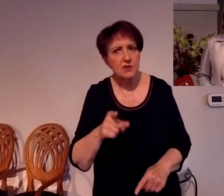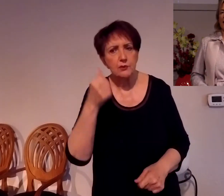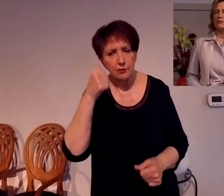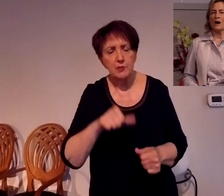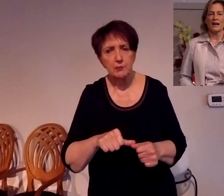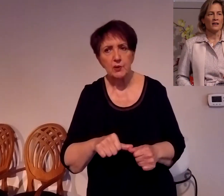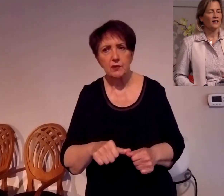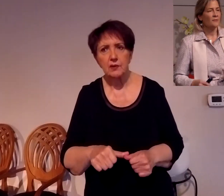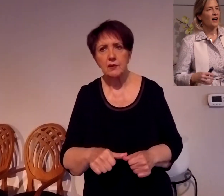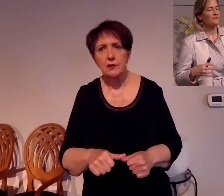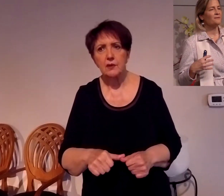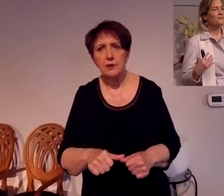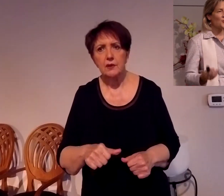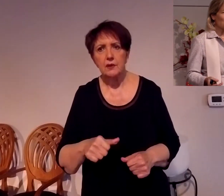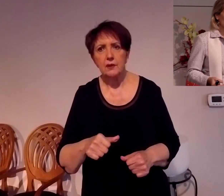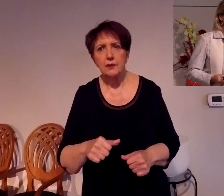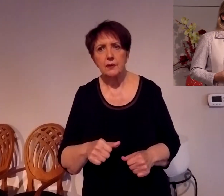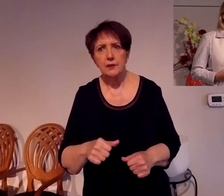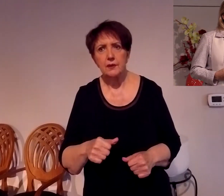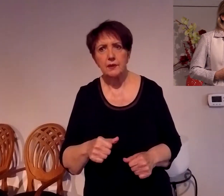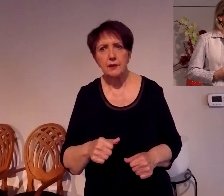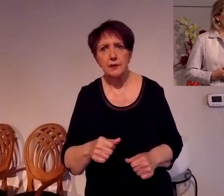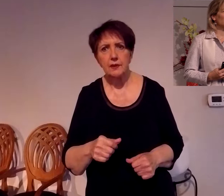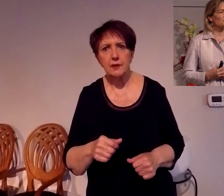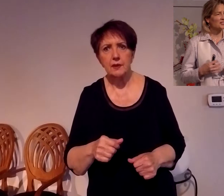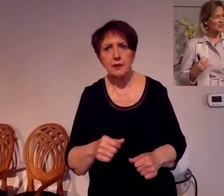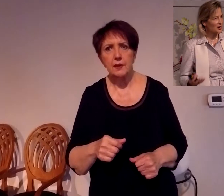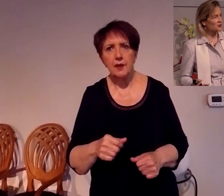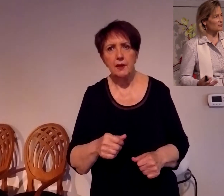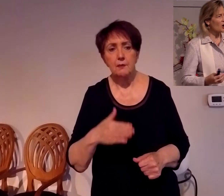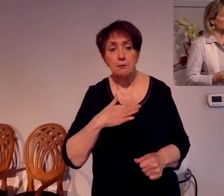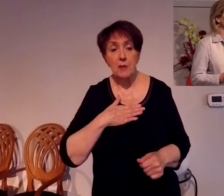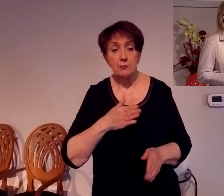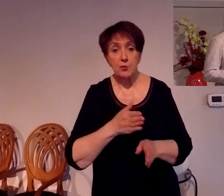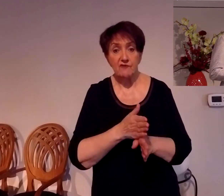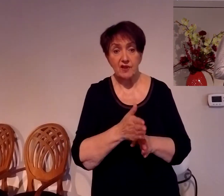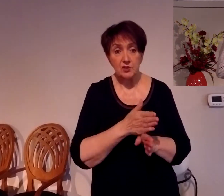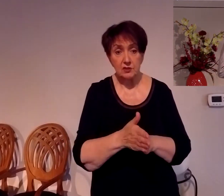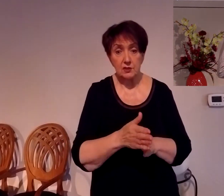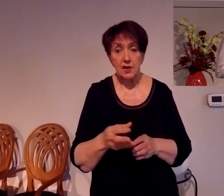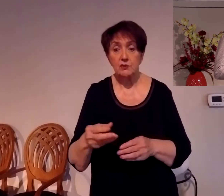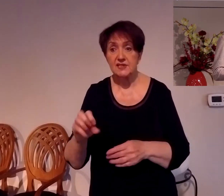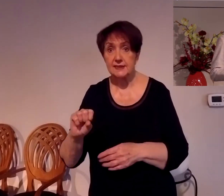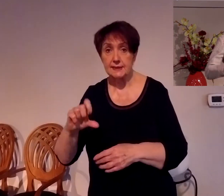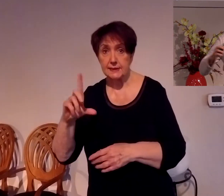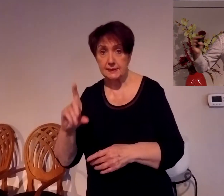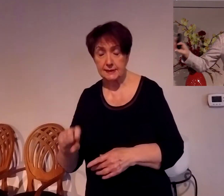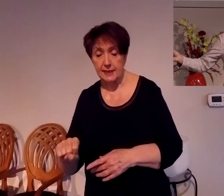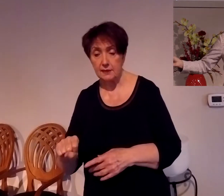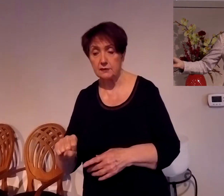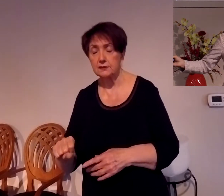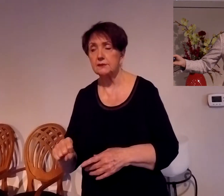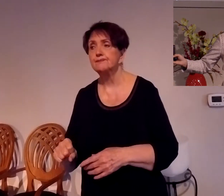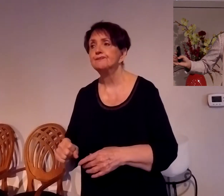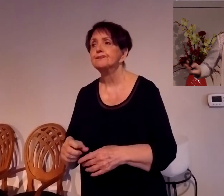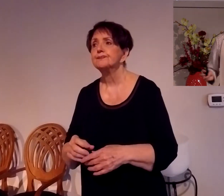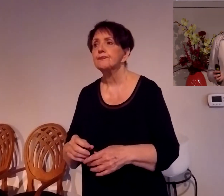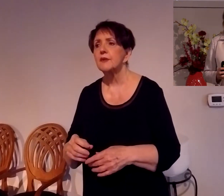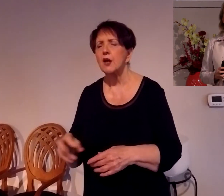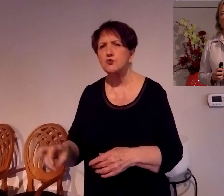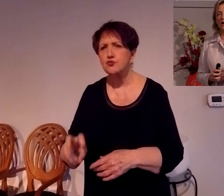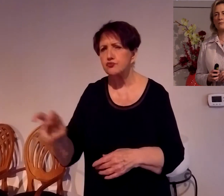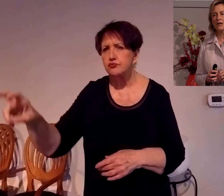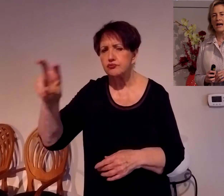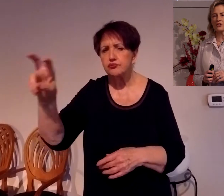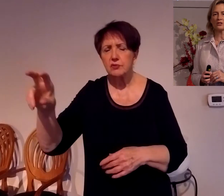remembered. In my former profession, I was in sales and marketing, And I had to travel all over the country